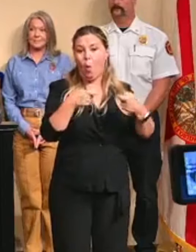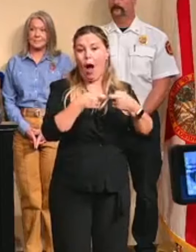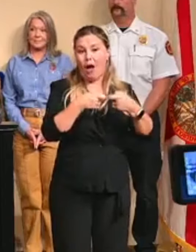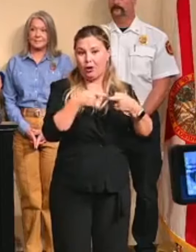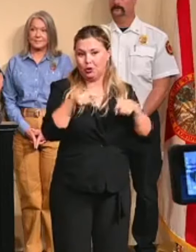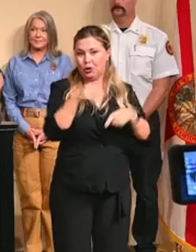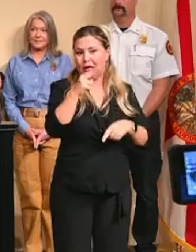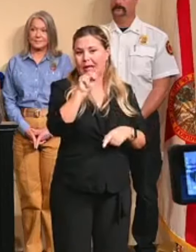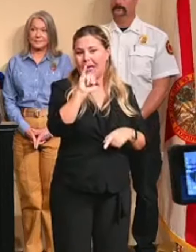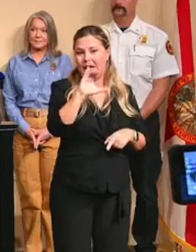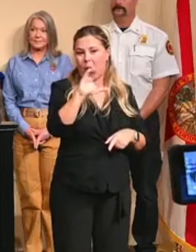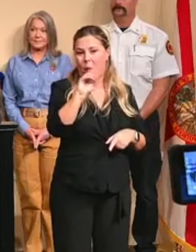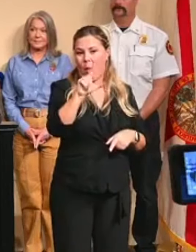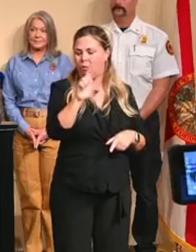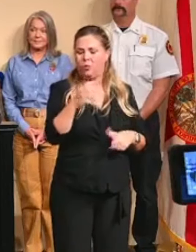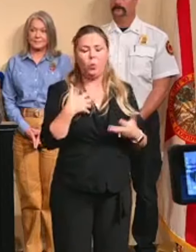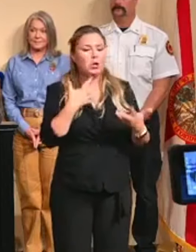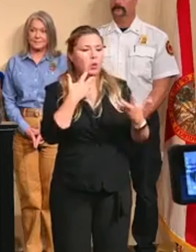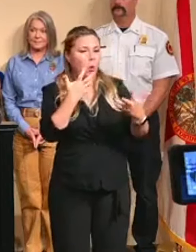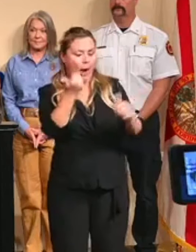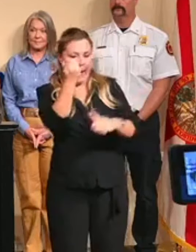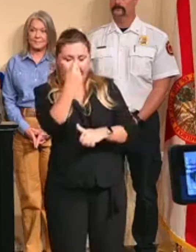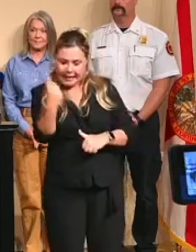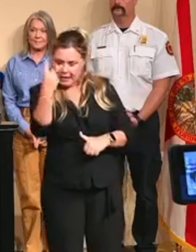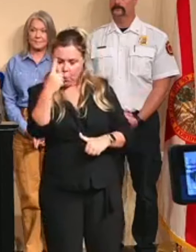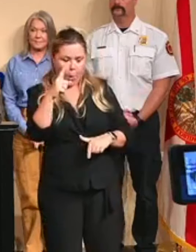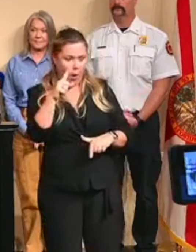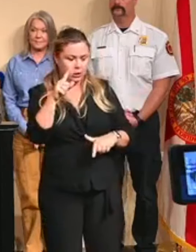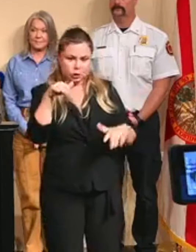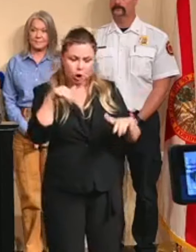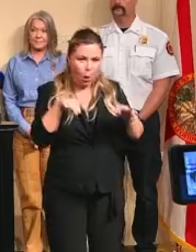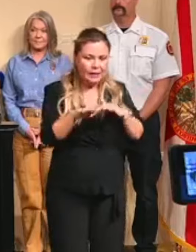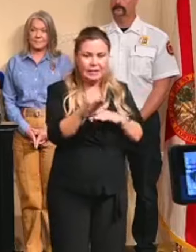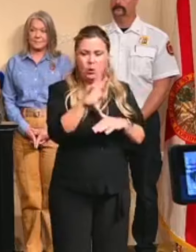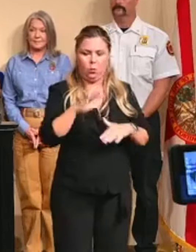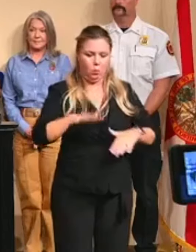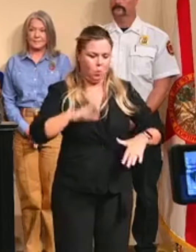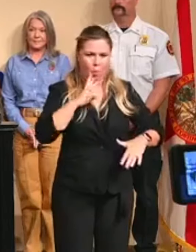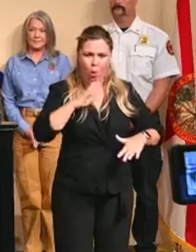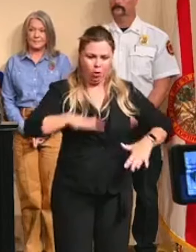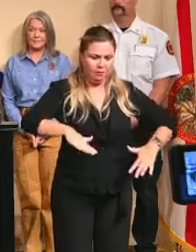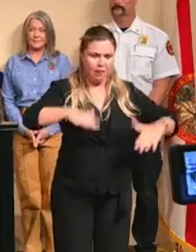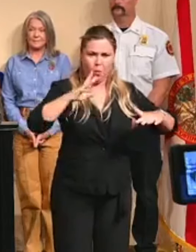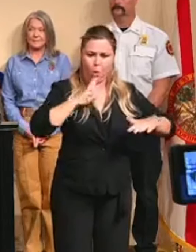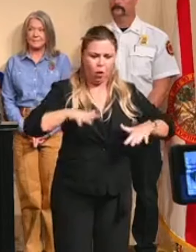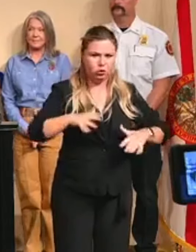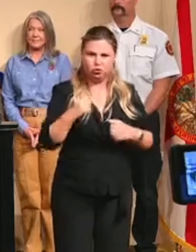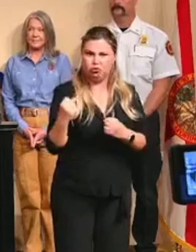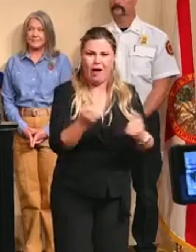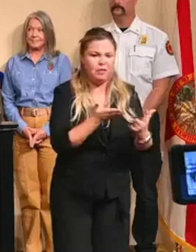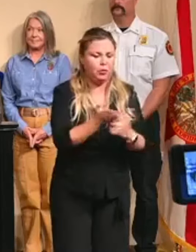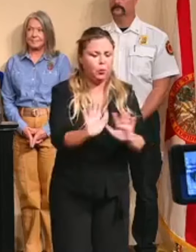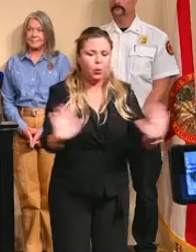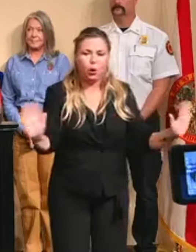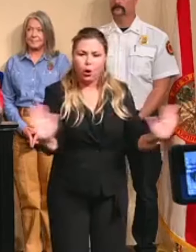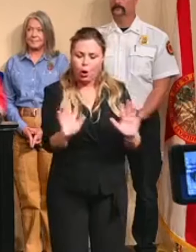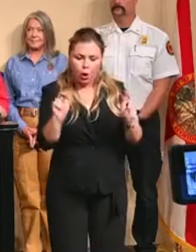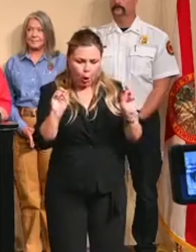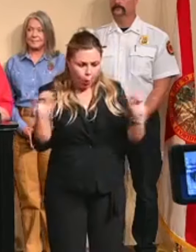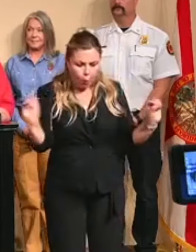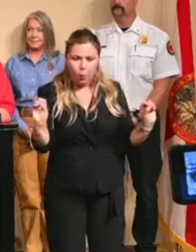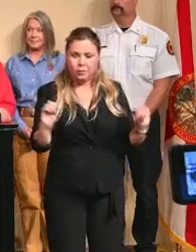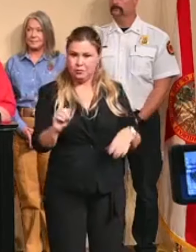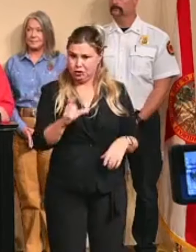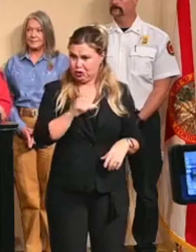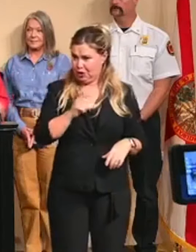want anybody going into any floodwater. Just like Chief Abley said, you don't want anybody waiting in there. You don't want anybody driving in there. I don't know,